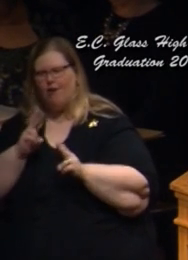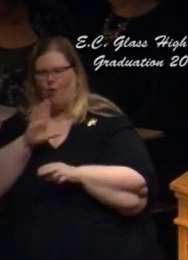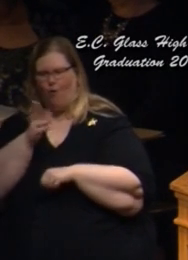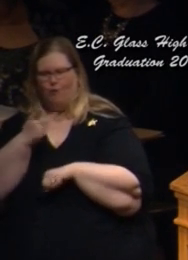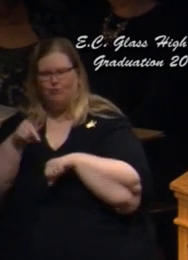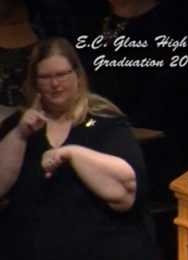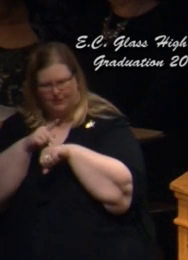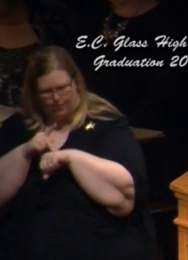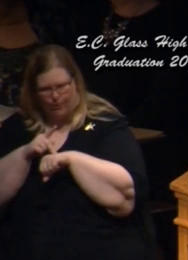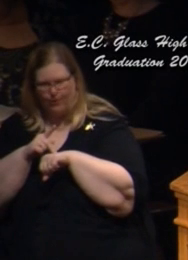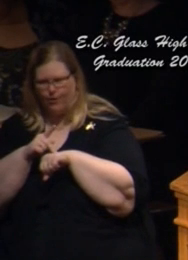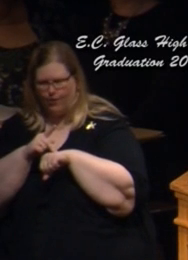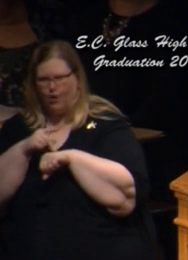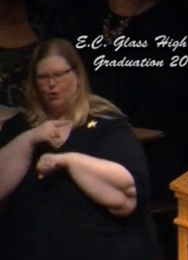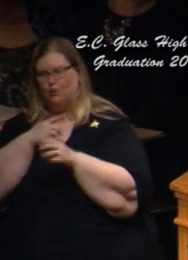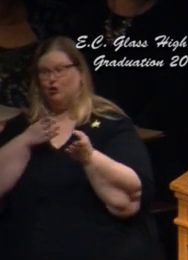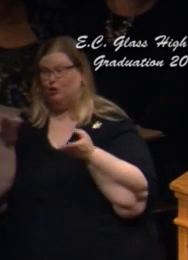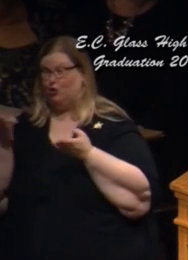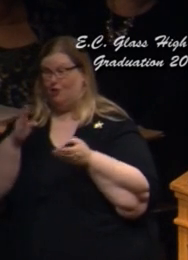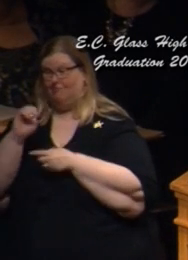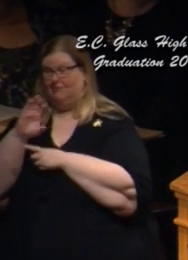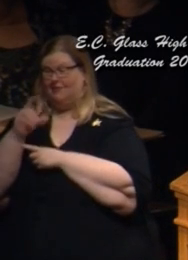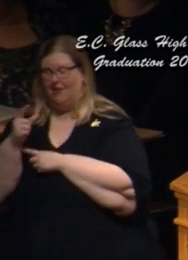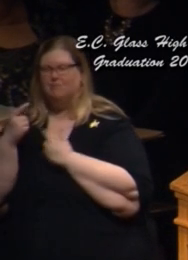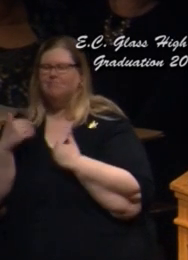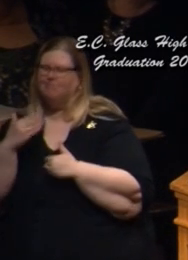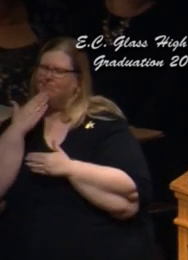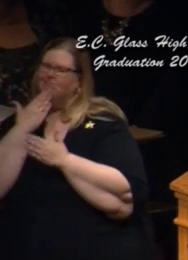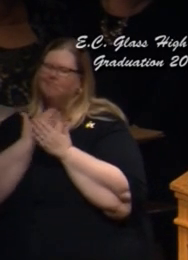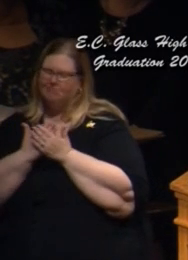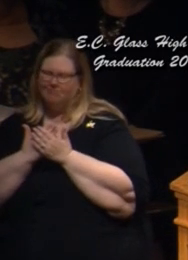principal, and you have served EC Glass well.